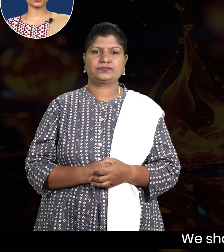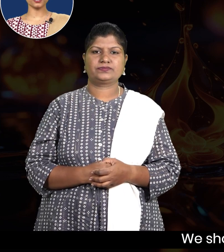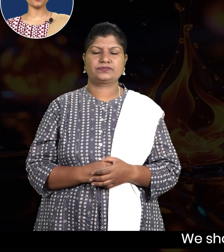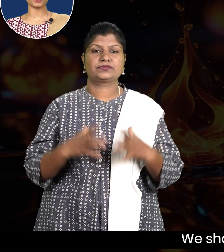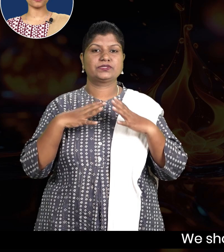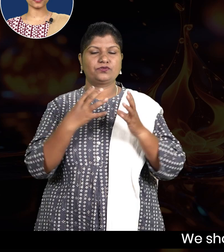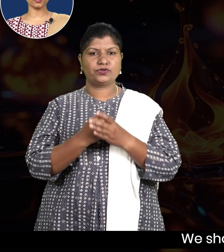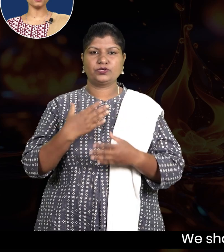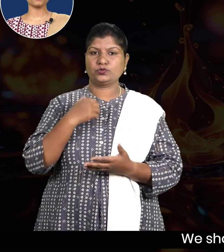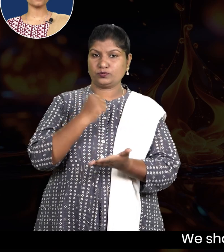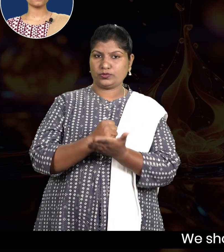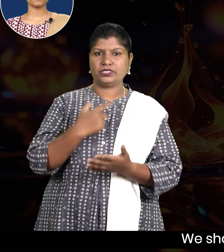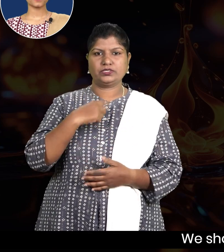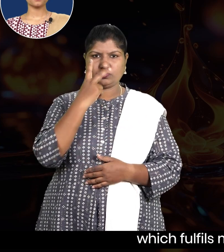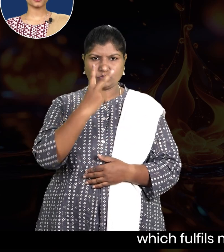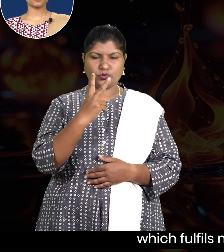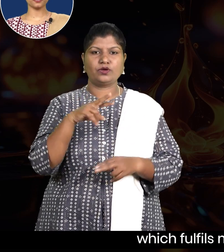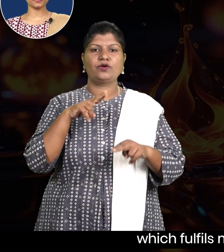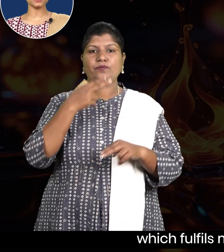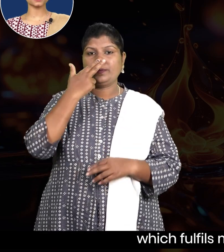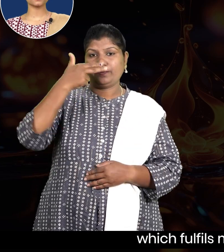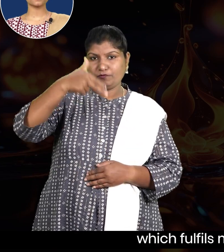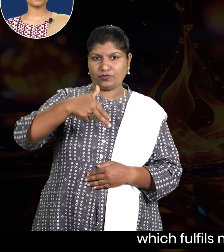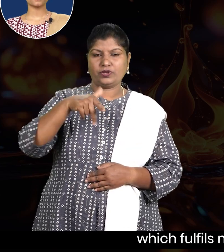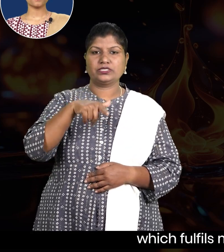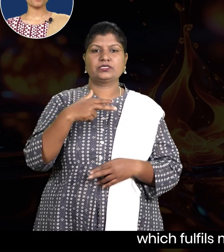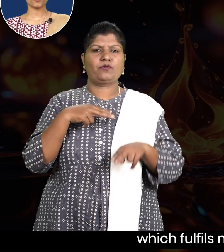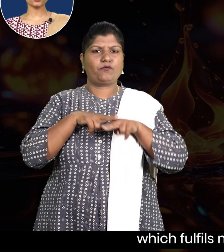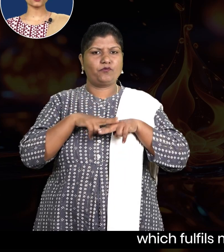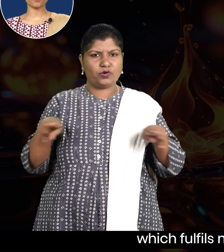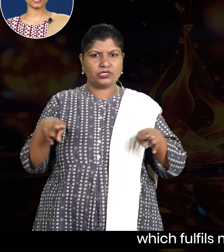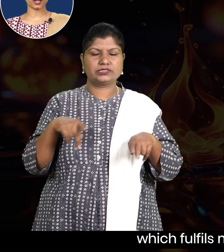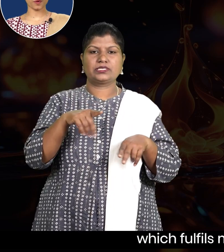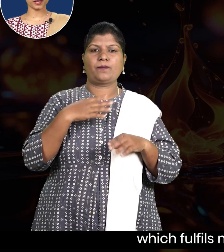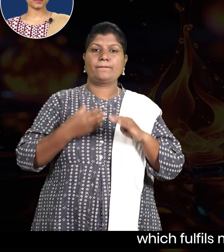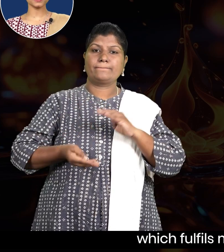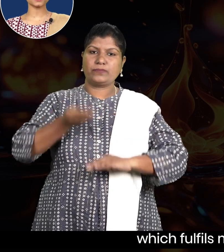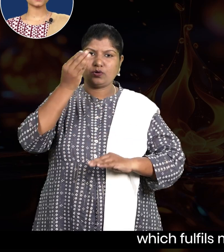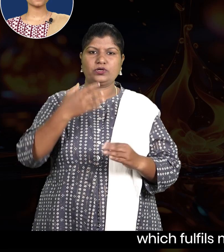We should look for a fuel which fulfills most of the